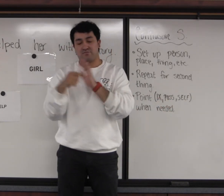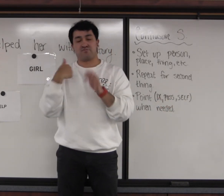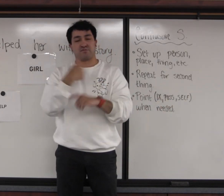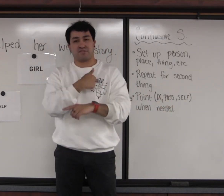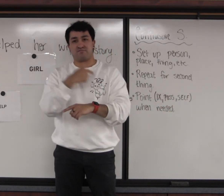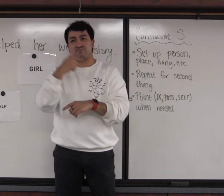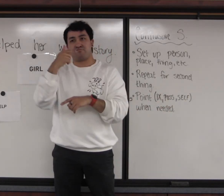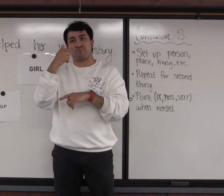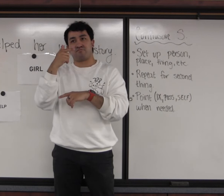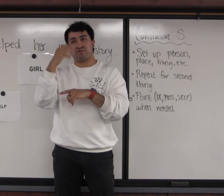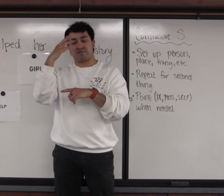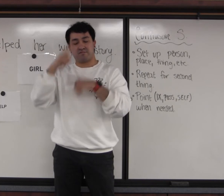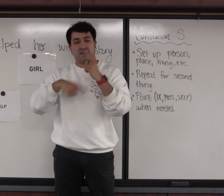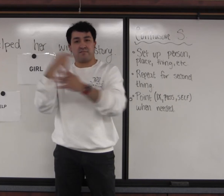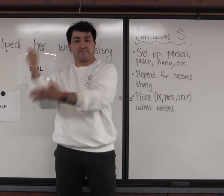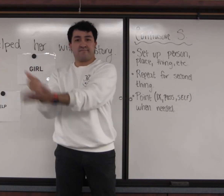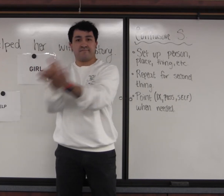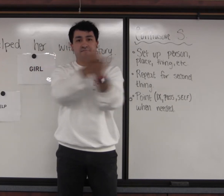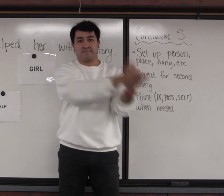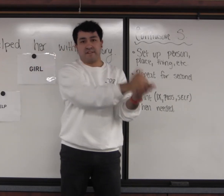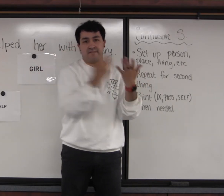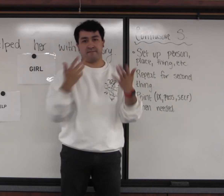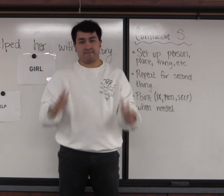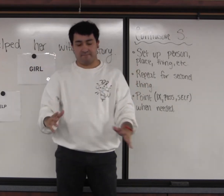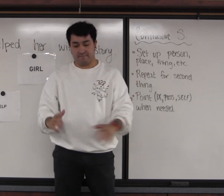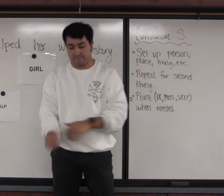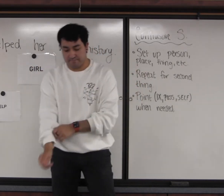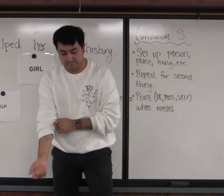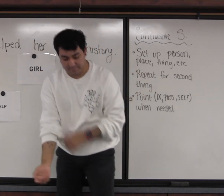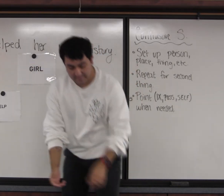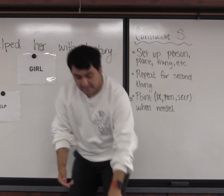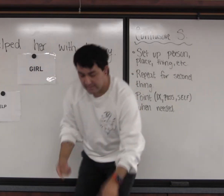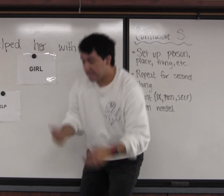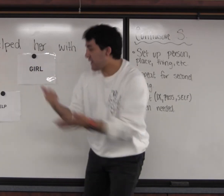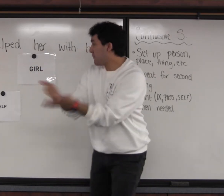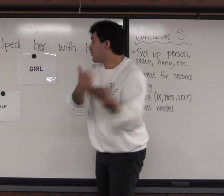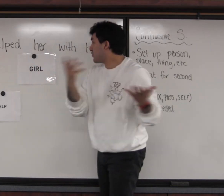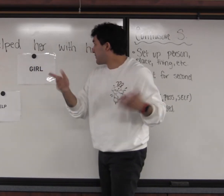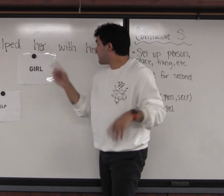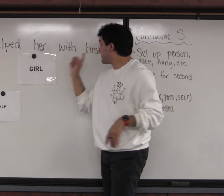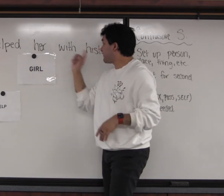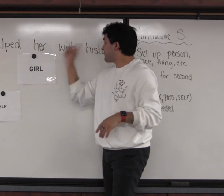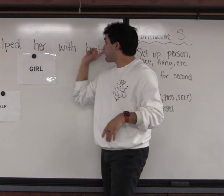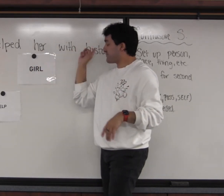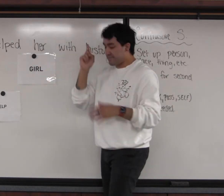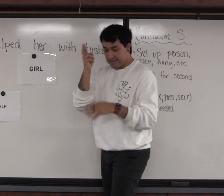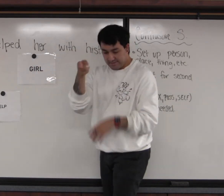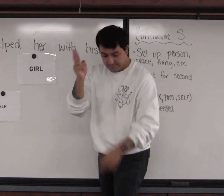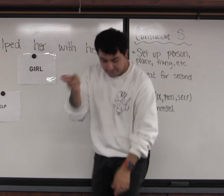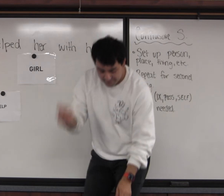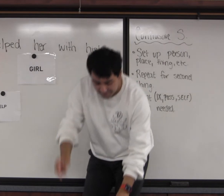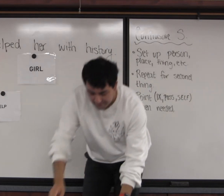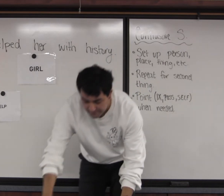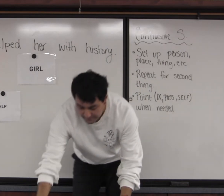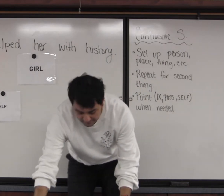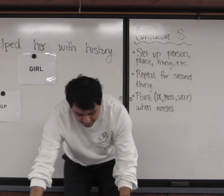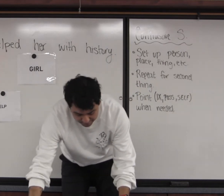And again, we're not going to reiterating boy help girl. We're just going to do the movement. That's the whole point of this. And he's helping her